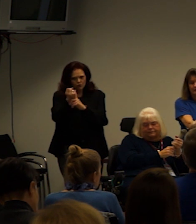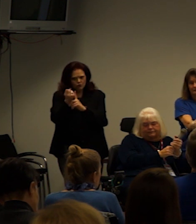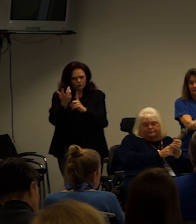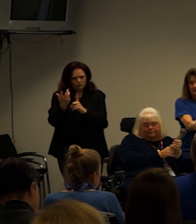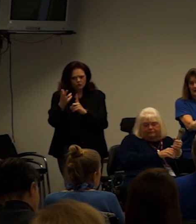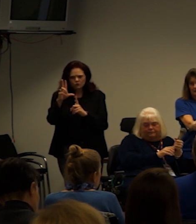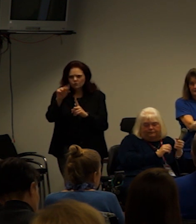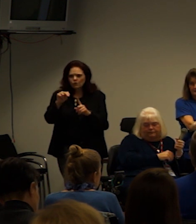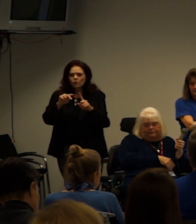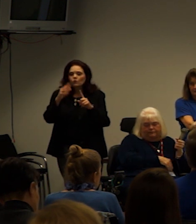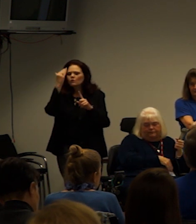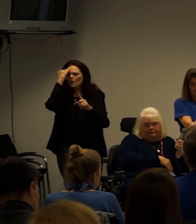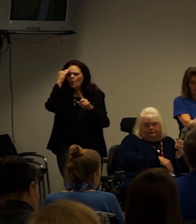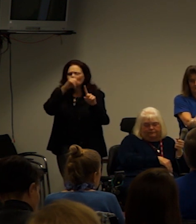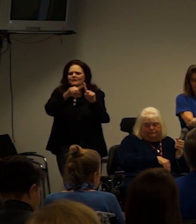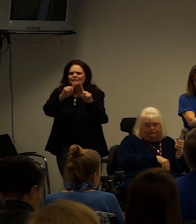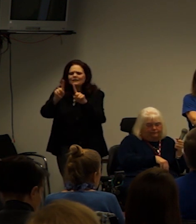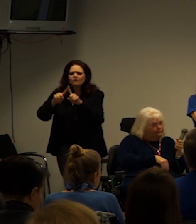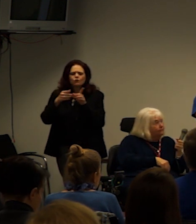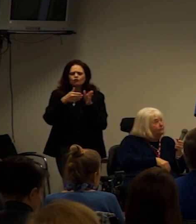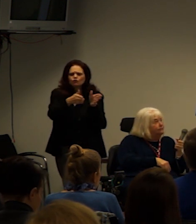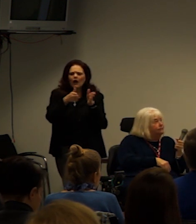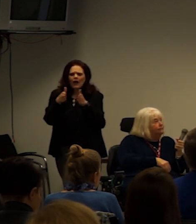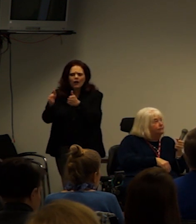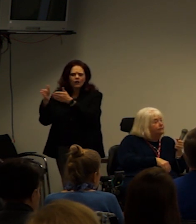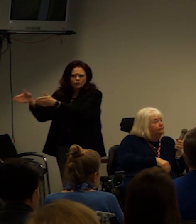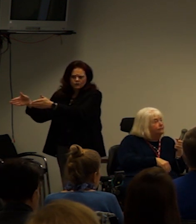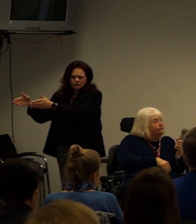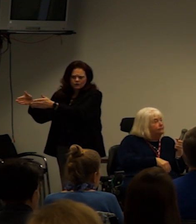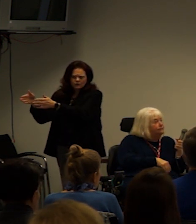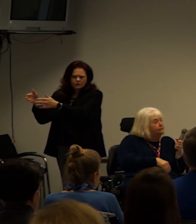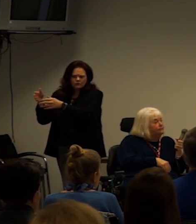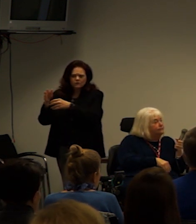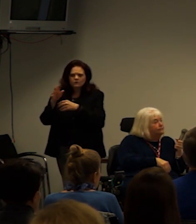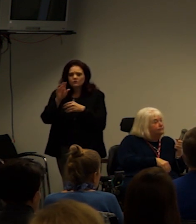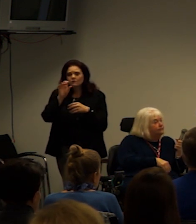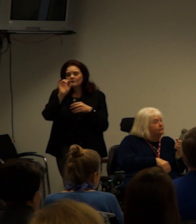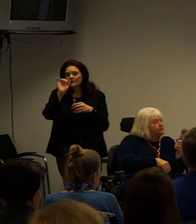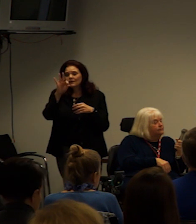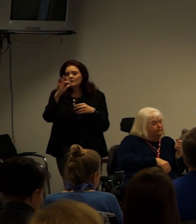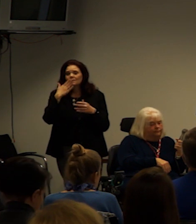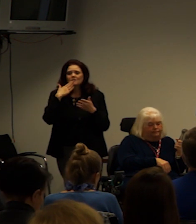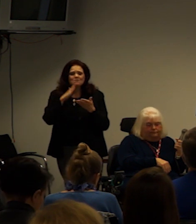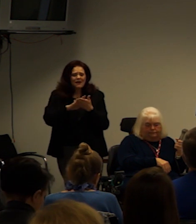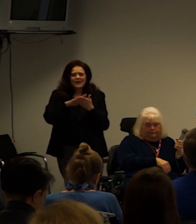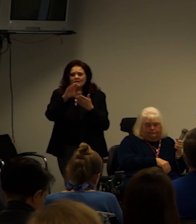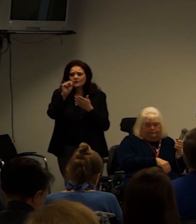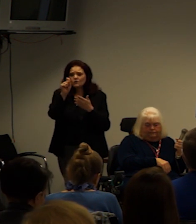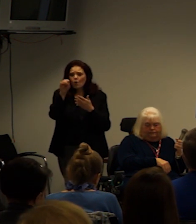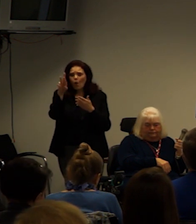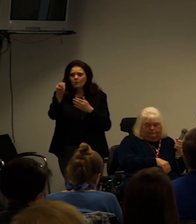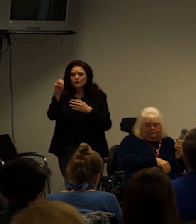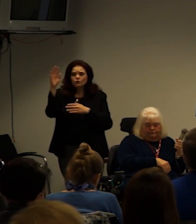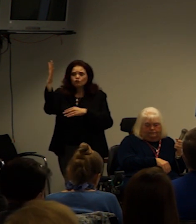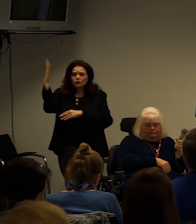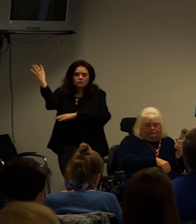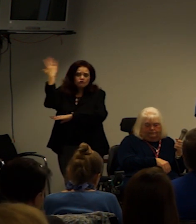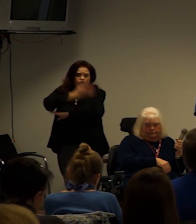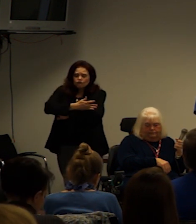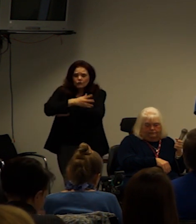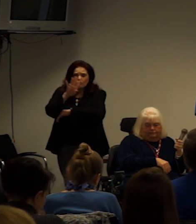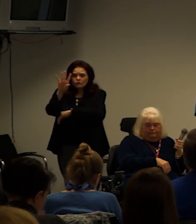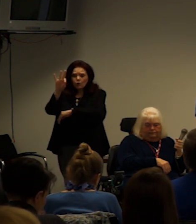No different routes, because let's face it, if there's a bad enough storm and there's trees down on